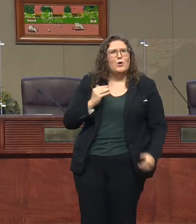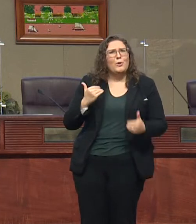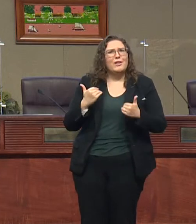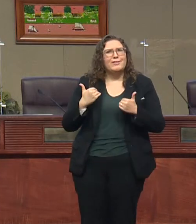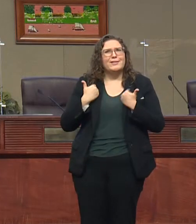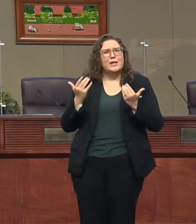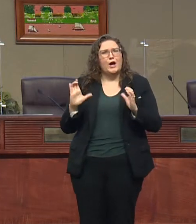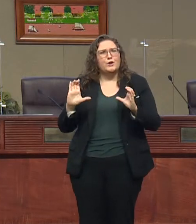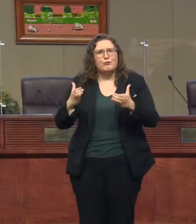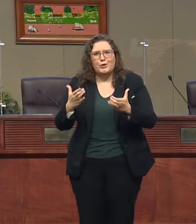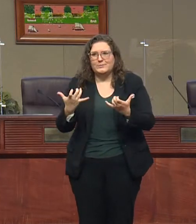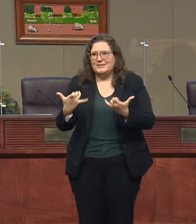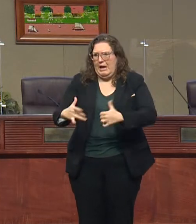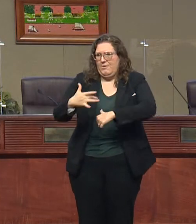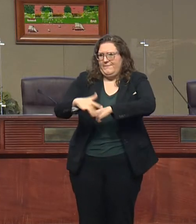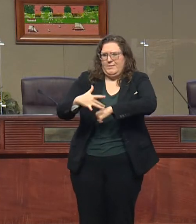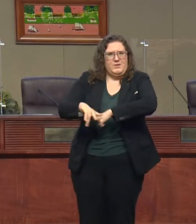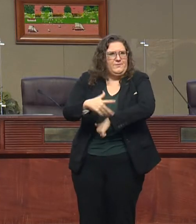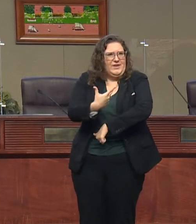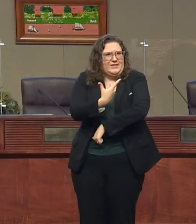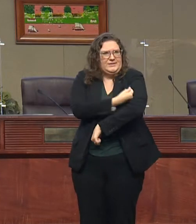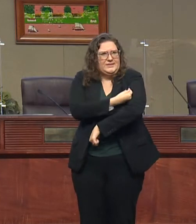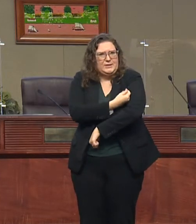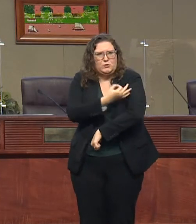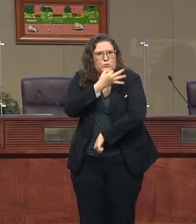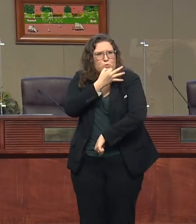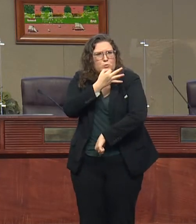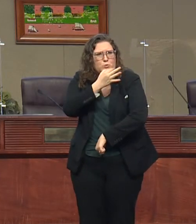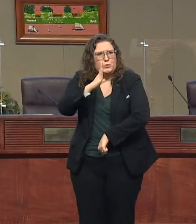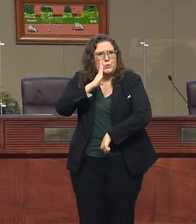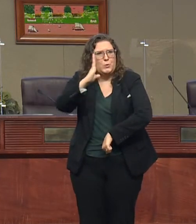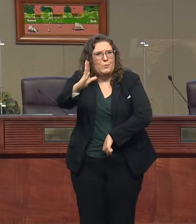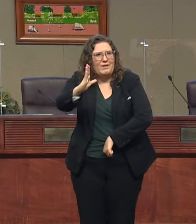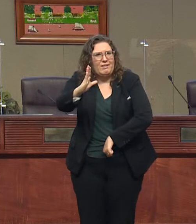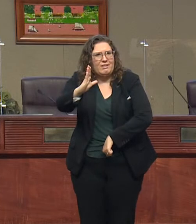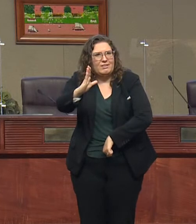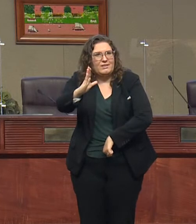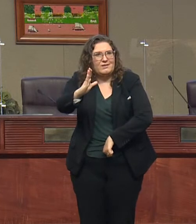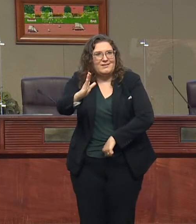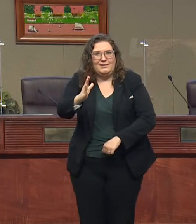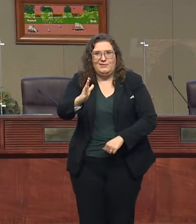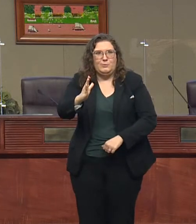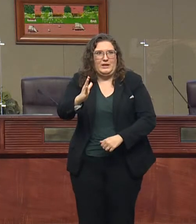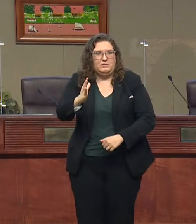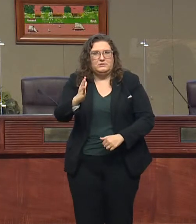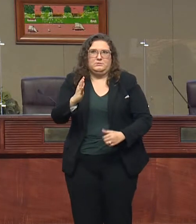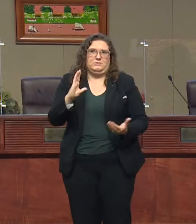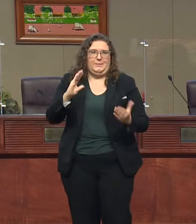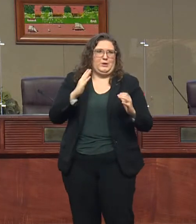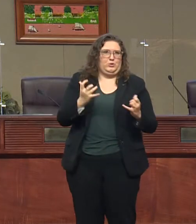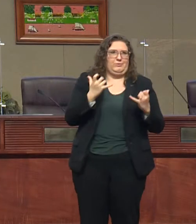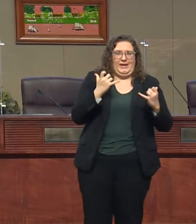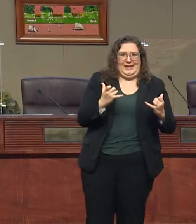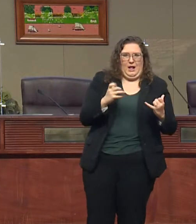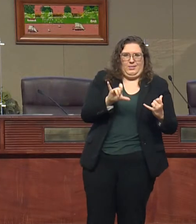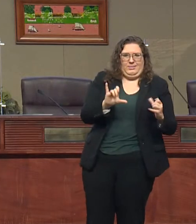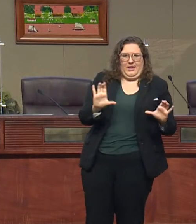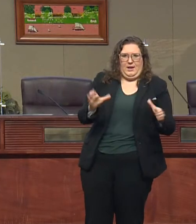that where we saw a heightened level